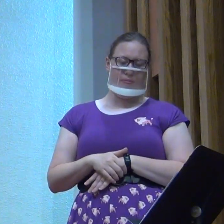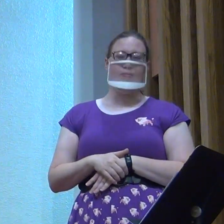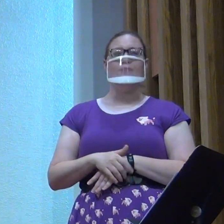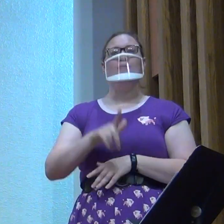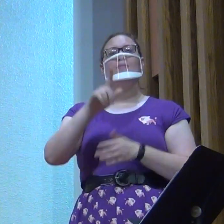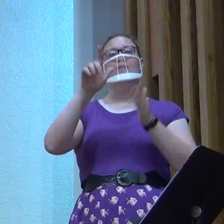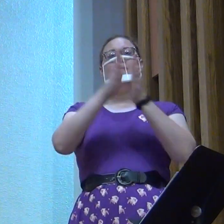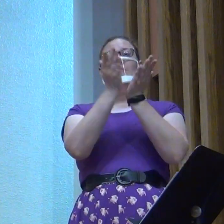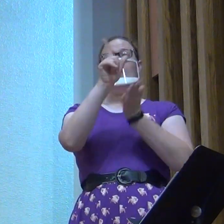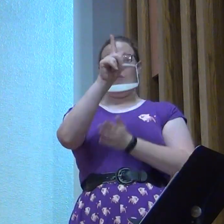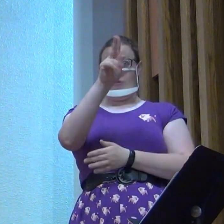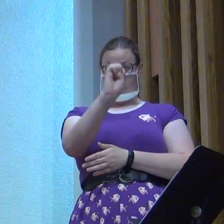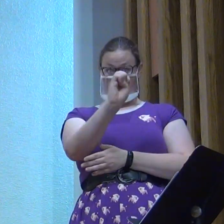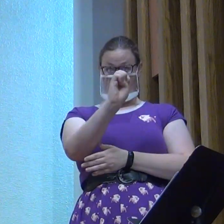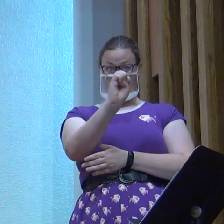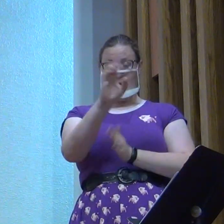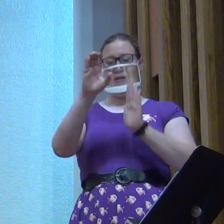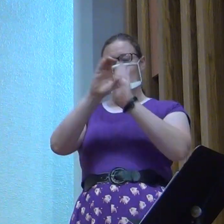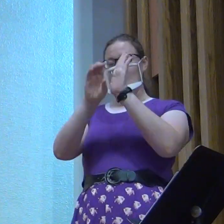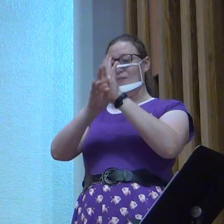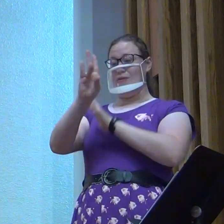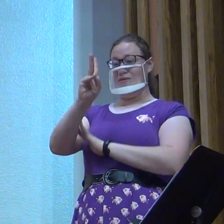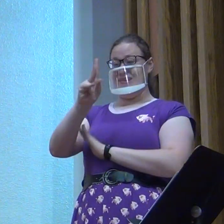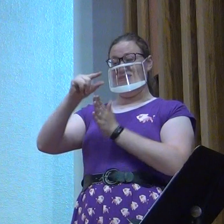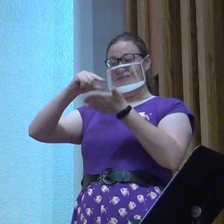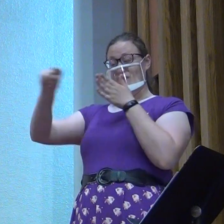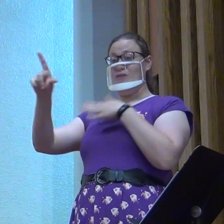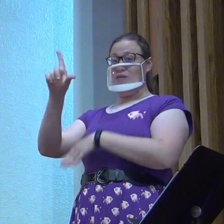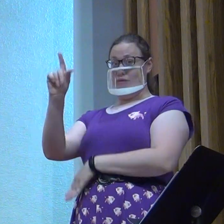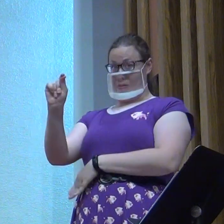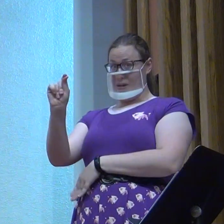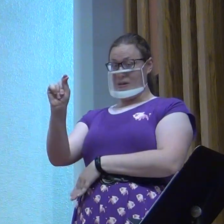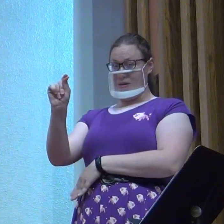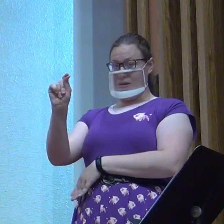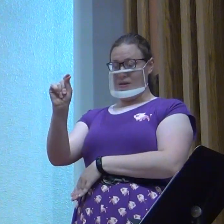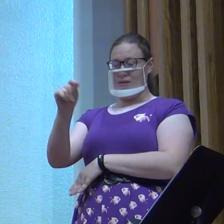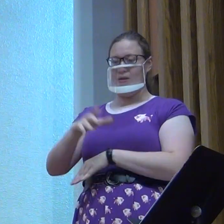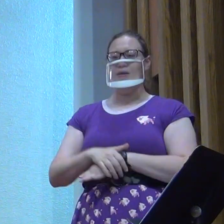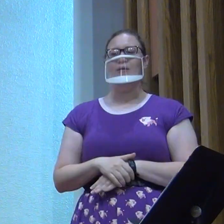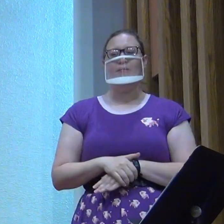Luke 17, starting with verse 20.